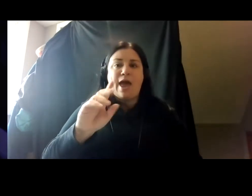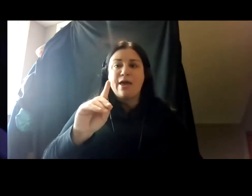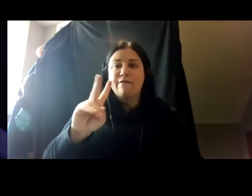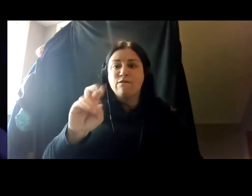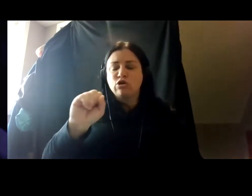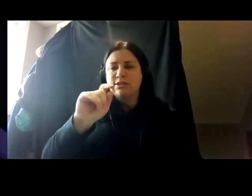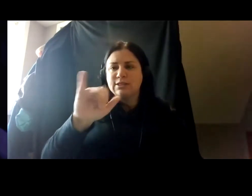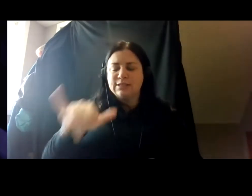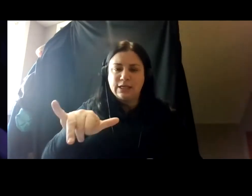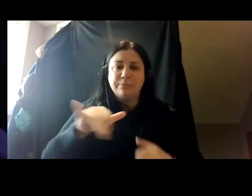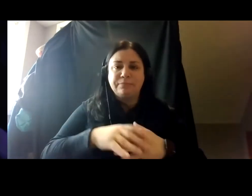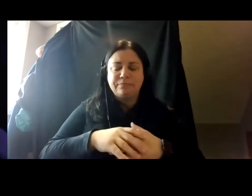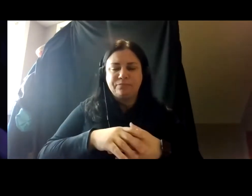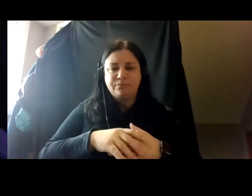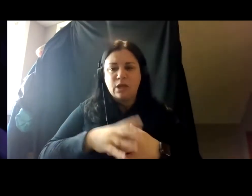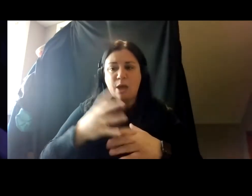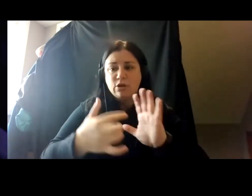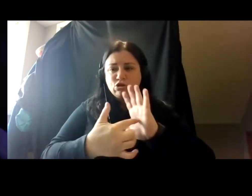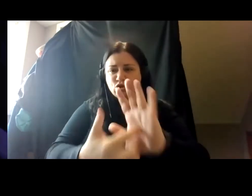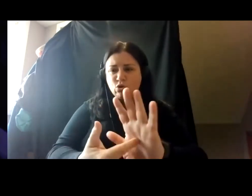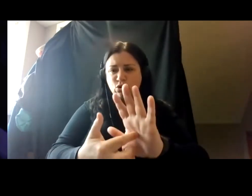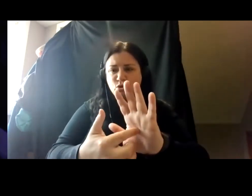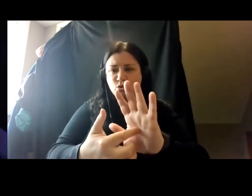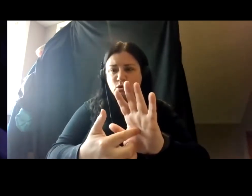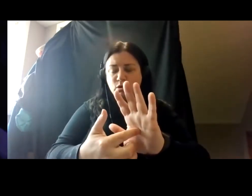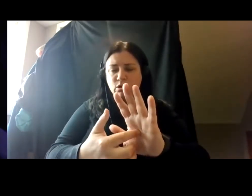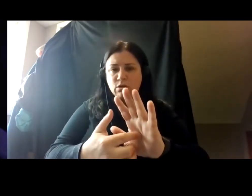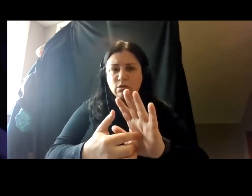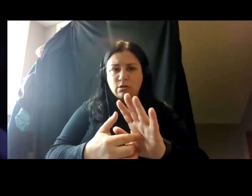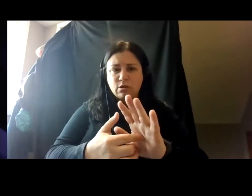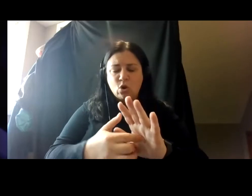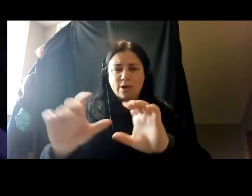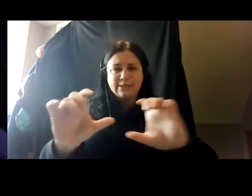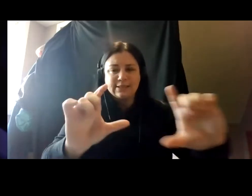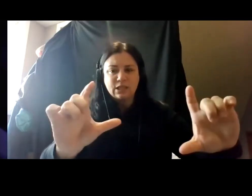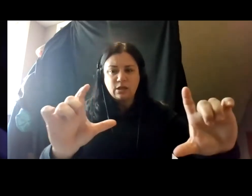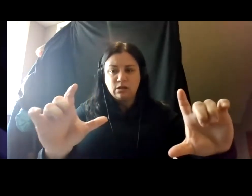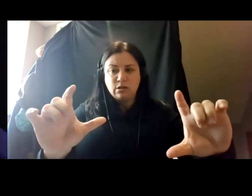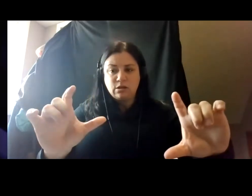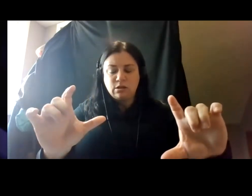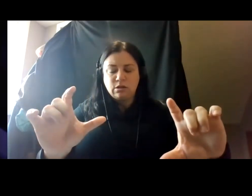want to talk to you. So I'm going to show you a little slide here. I'm going to bring it up.